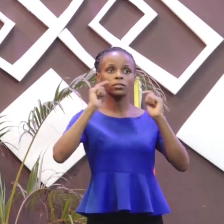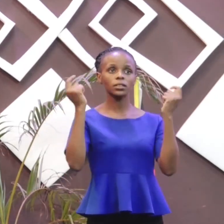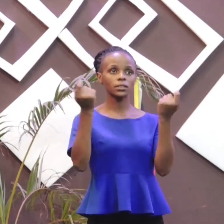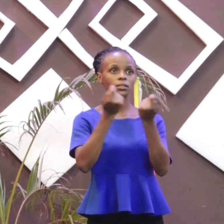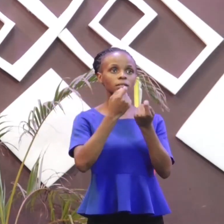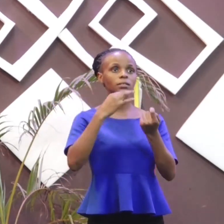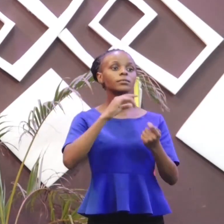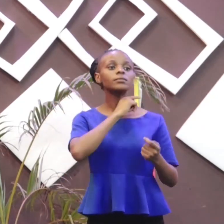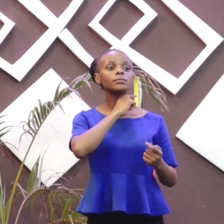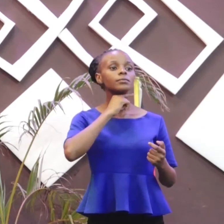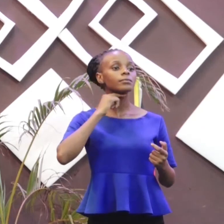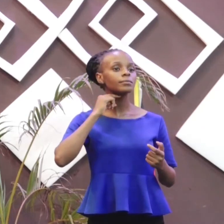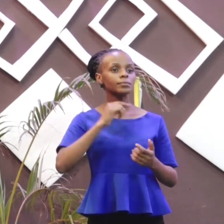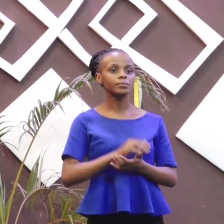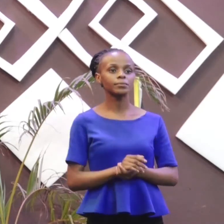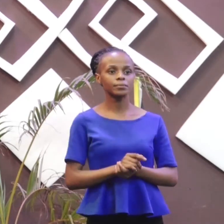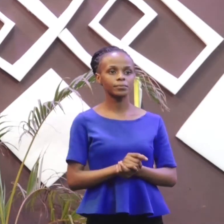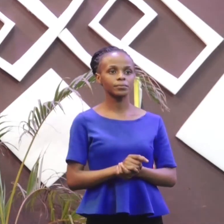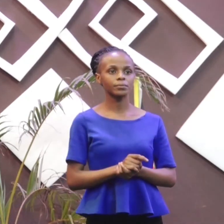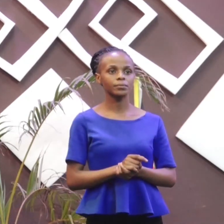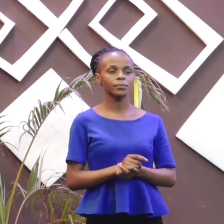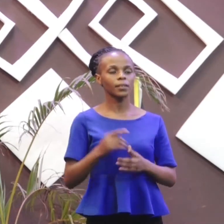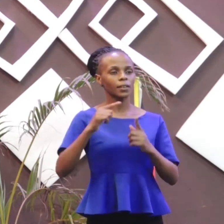We thank the Lord for the pastoral